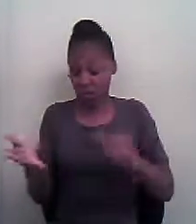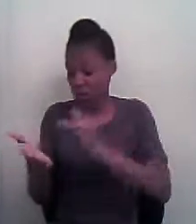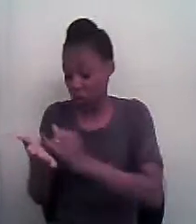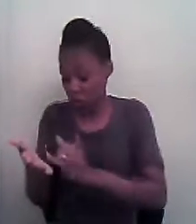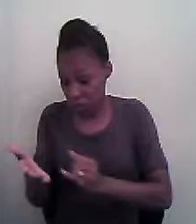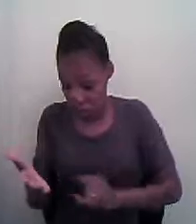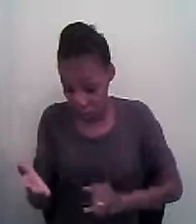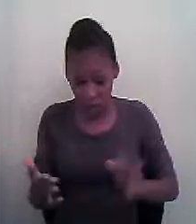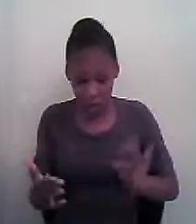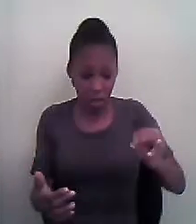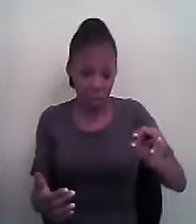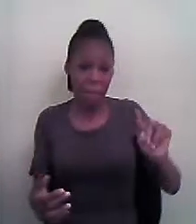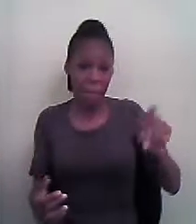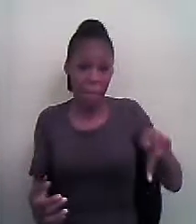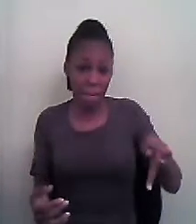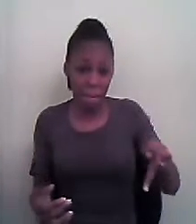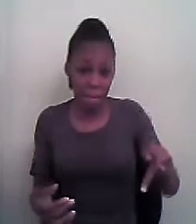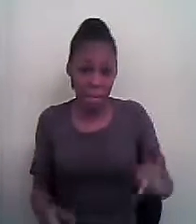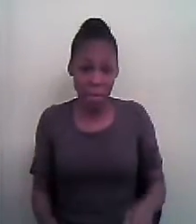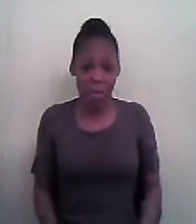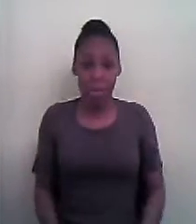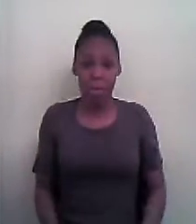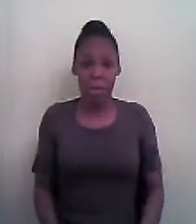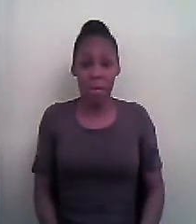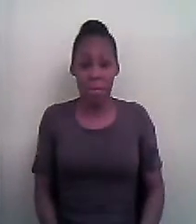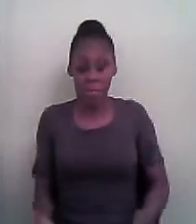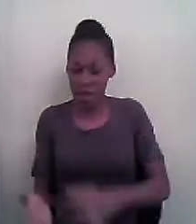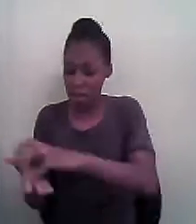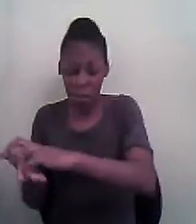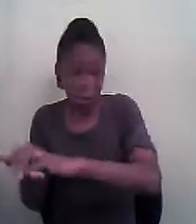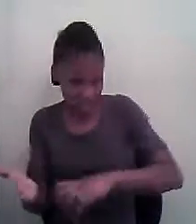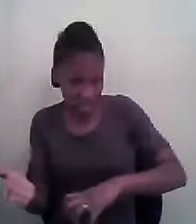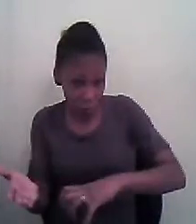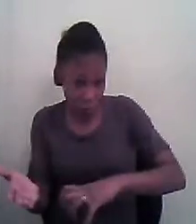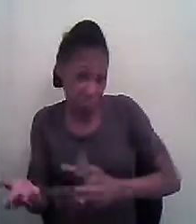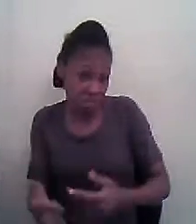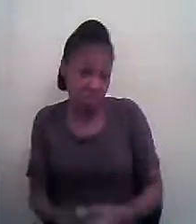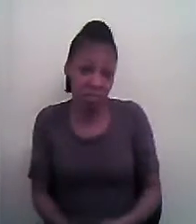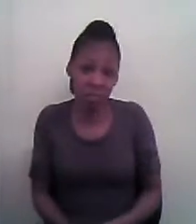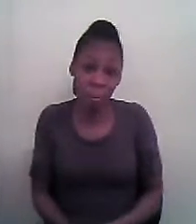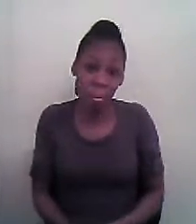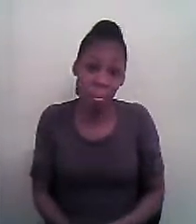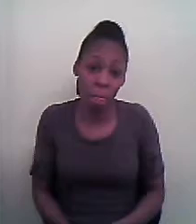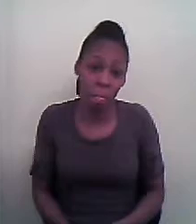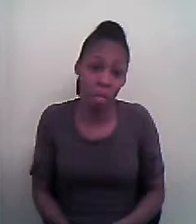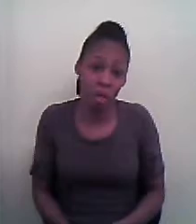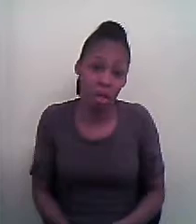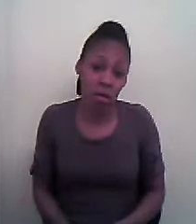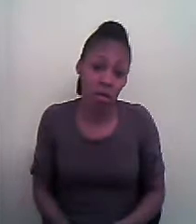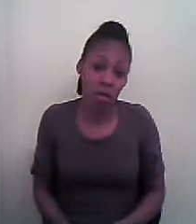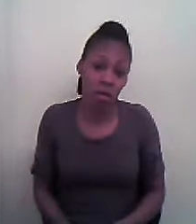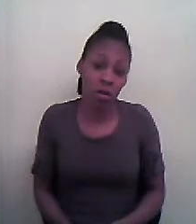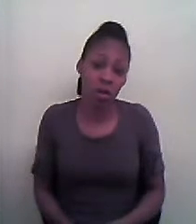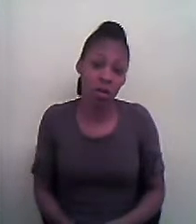all the skills that they've learned in class. And then the real key where they start to do some serious research, and even though it's on a